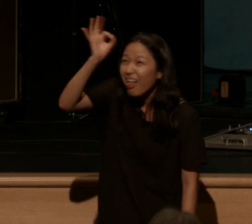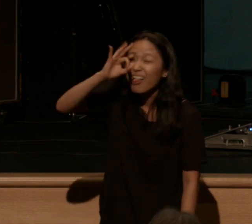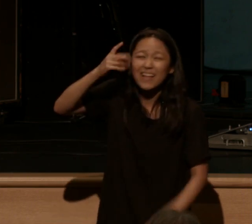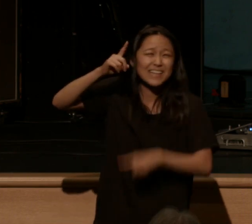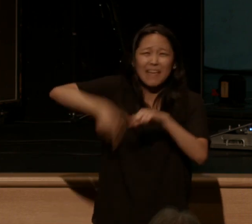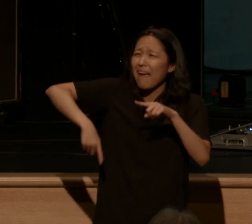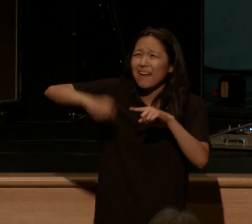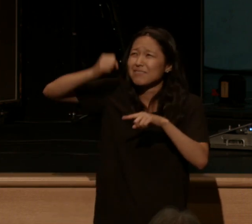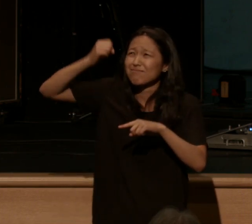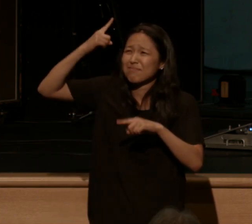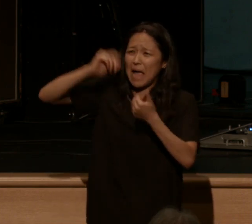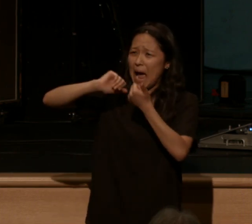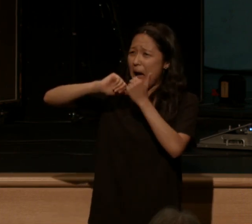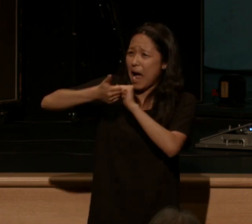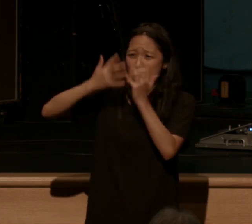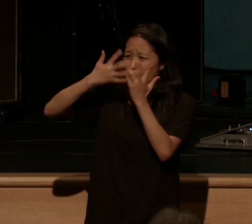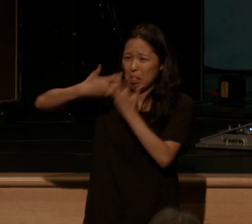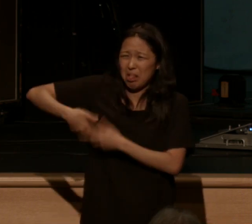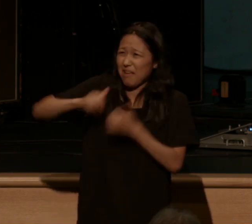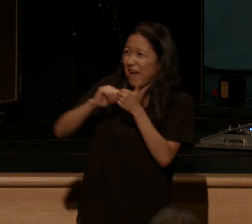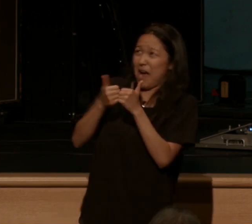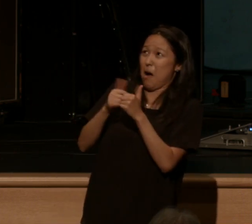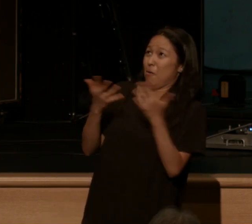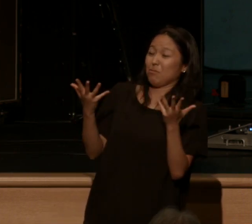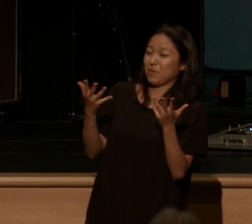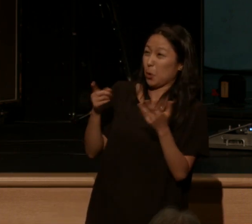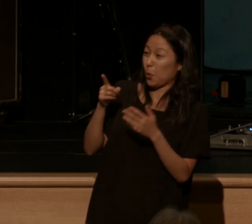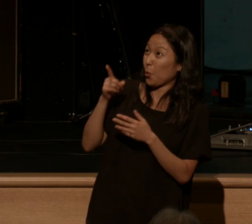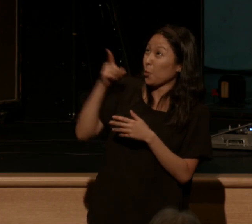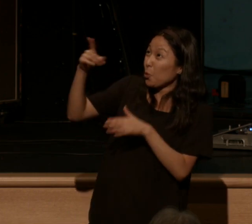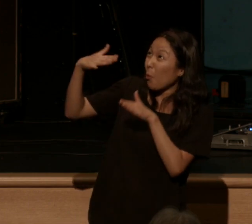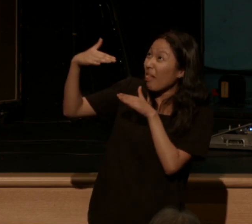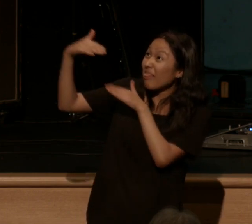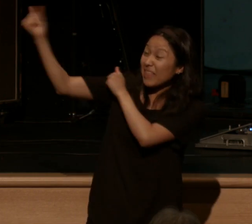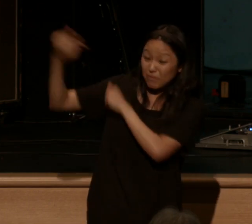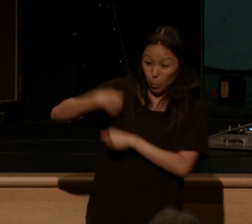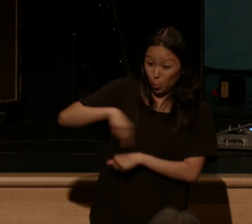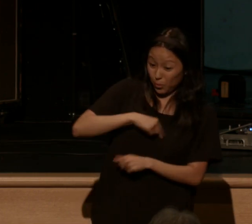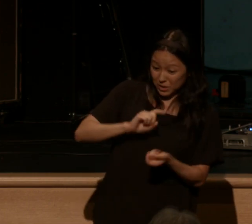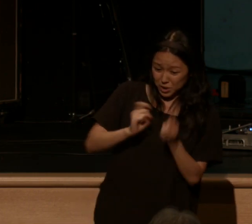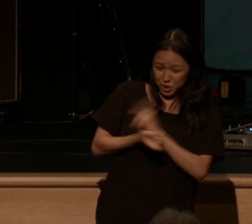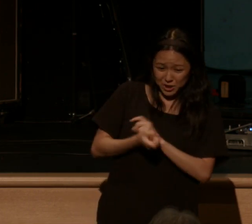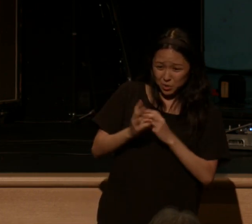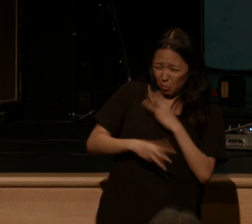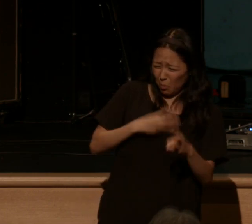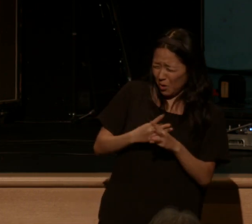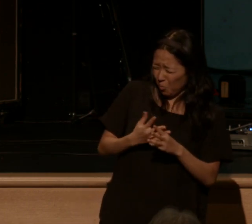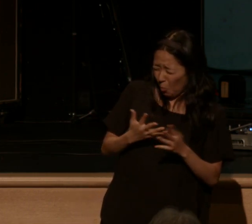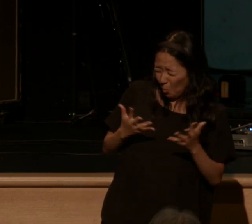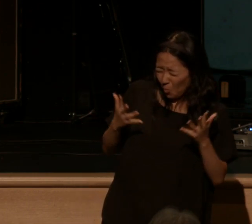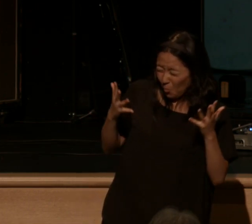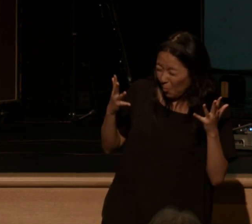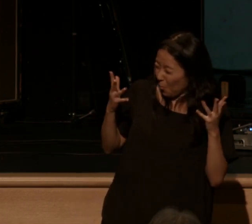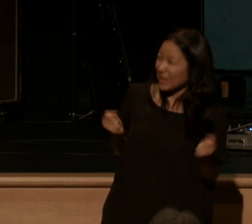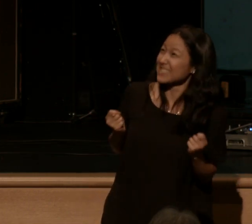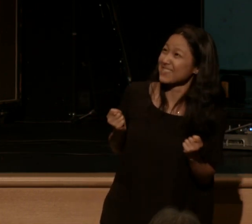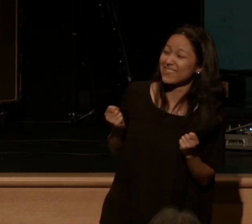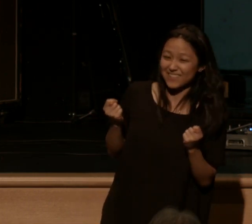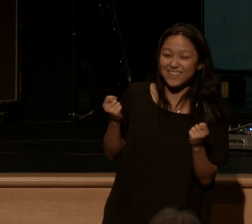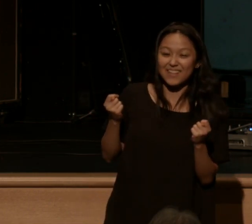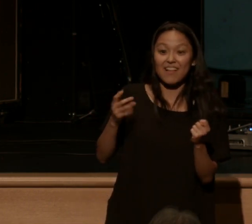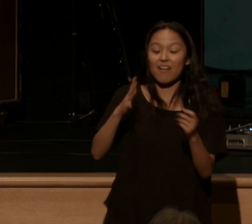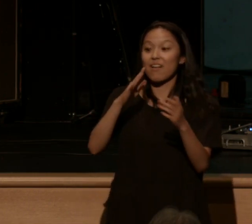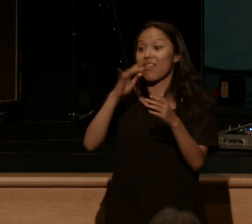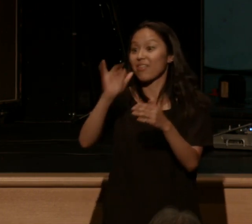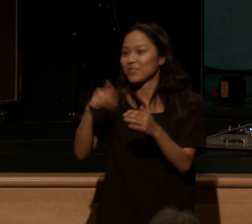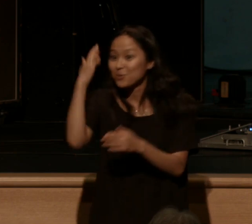comprehension of how this is actually going to work. You leave and we change the world? What? But that's why the first word